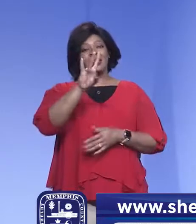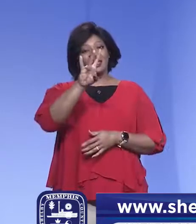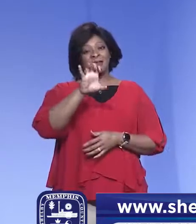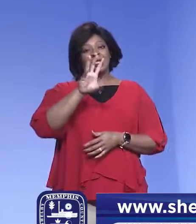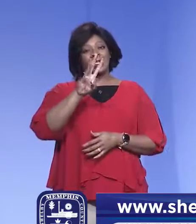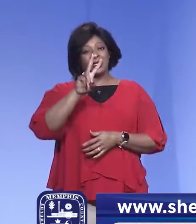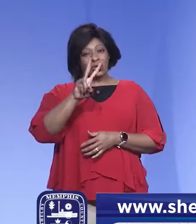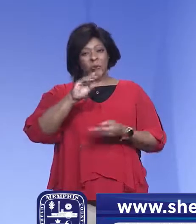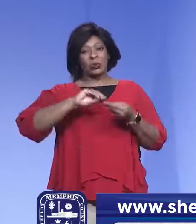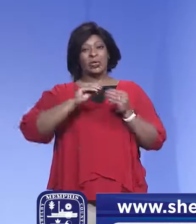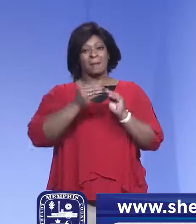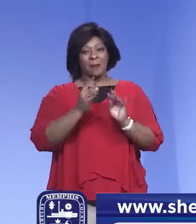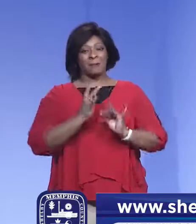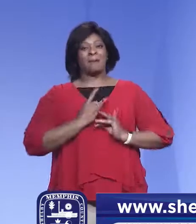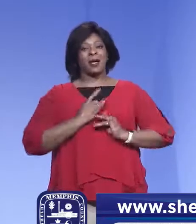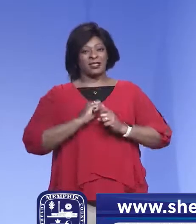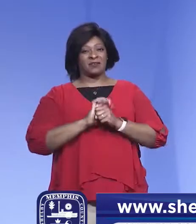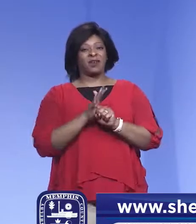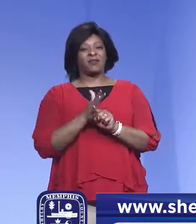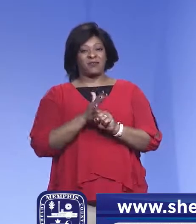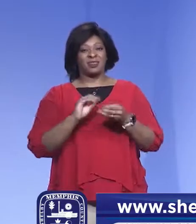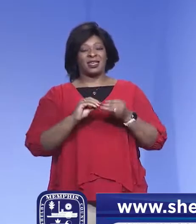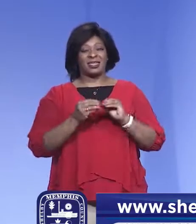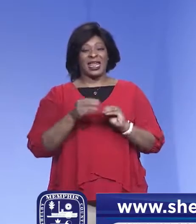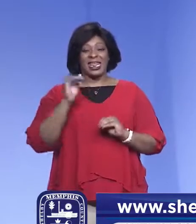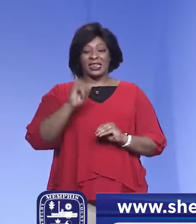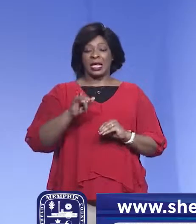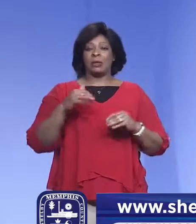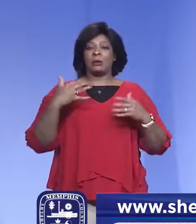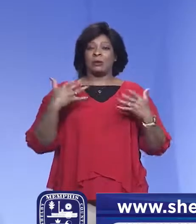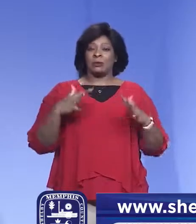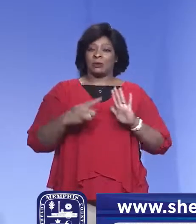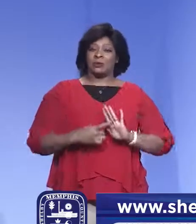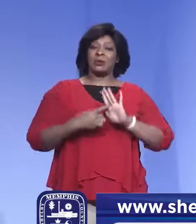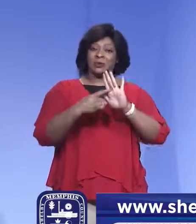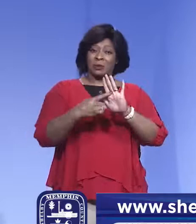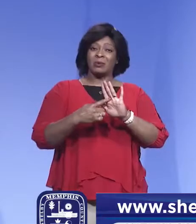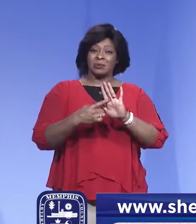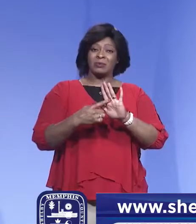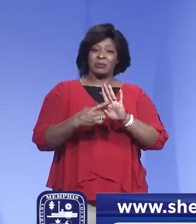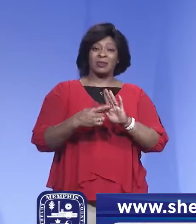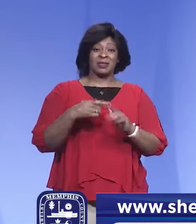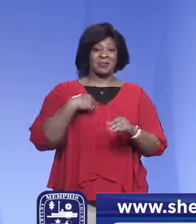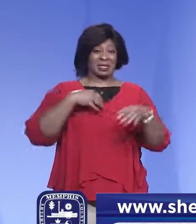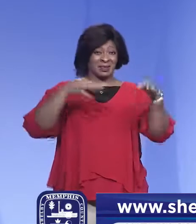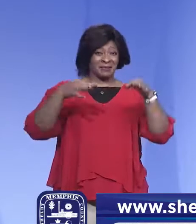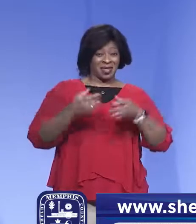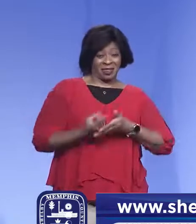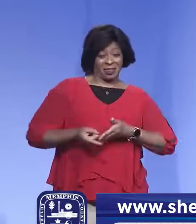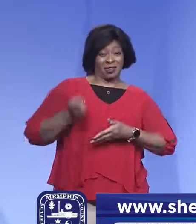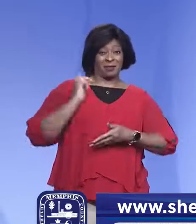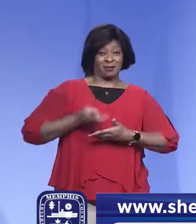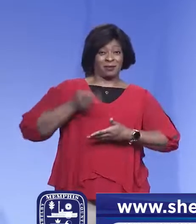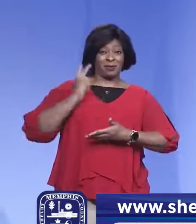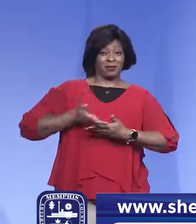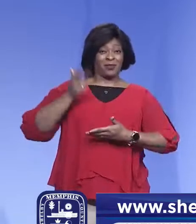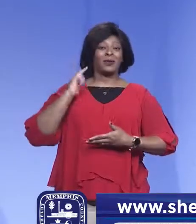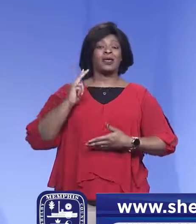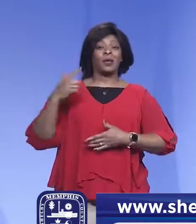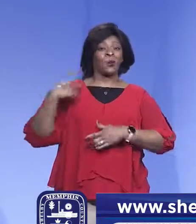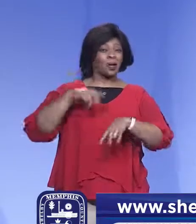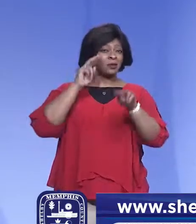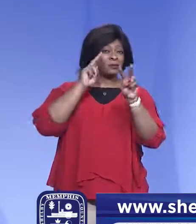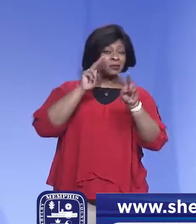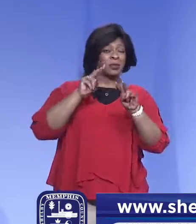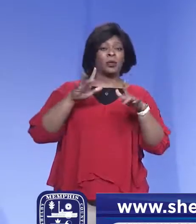58,762 cases. This really is demonstrative of what we said some weeks ago, is that we are